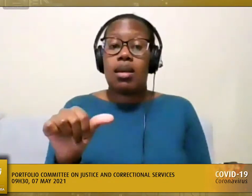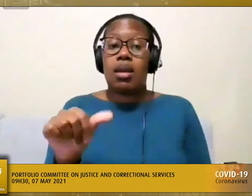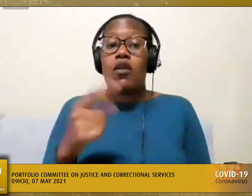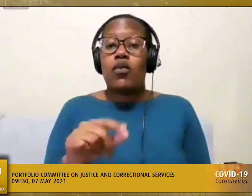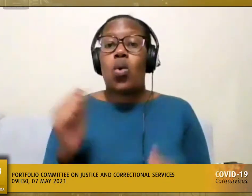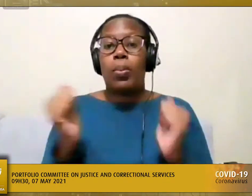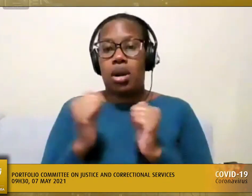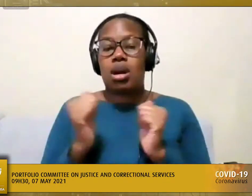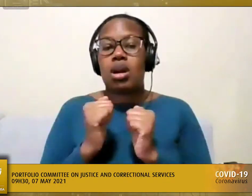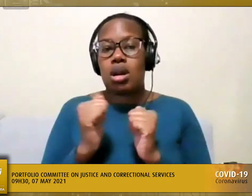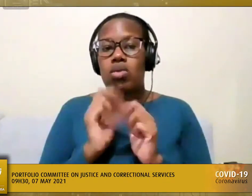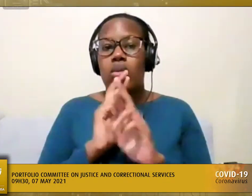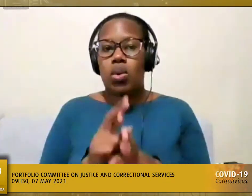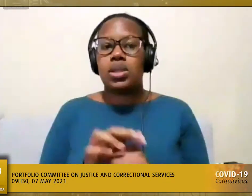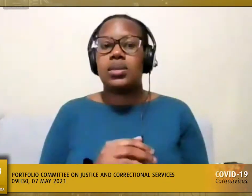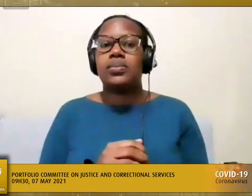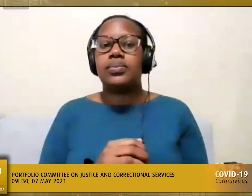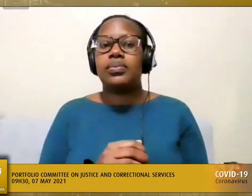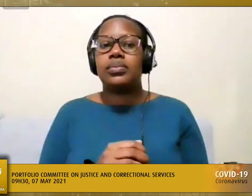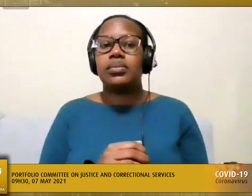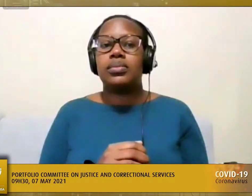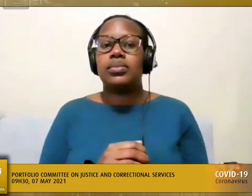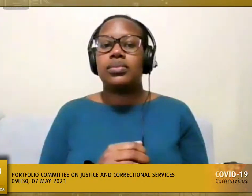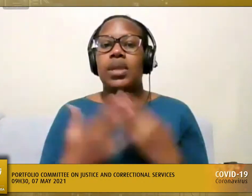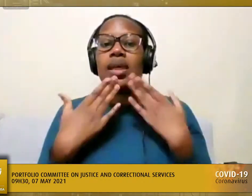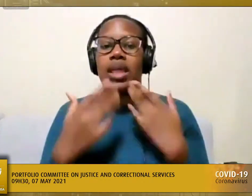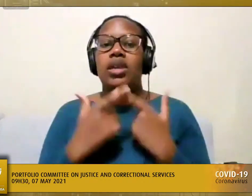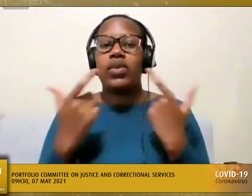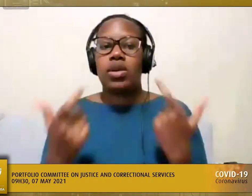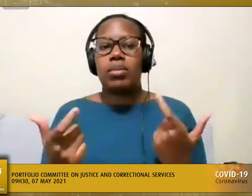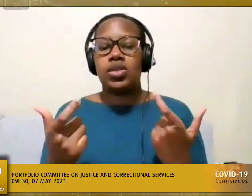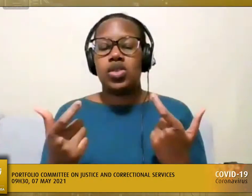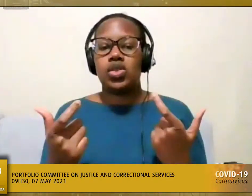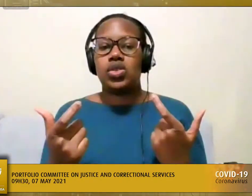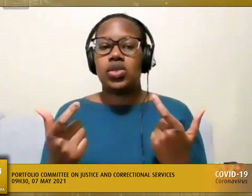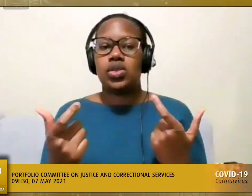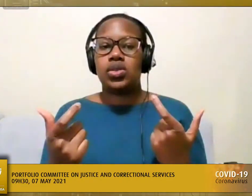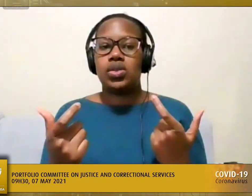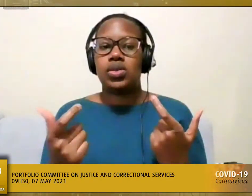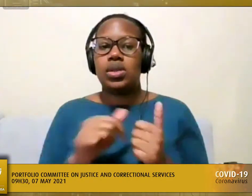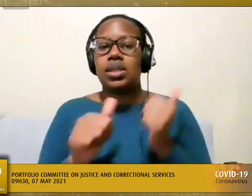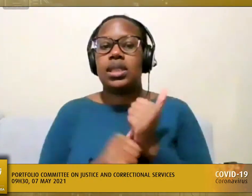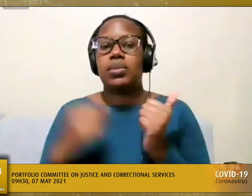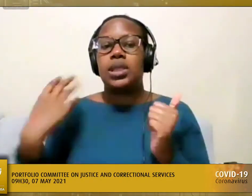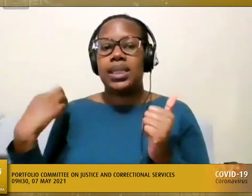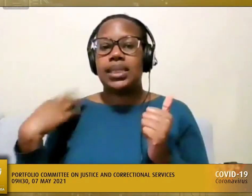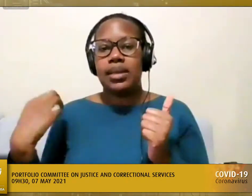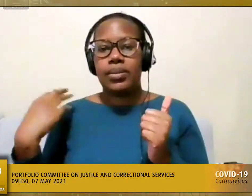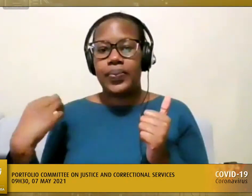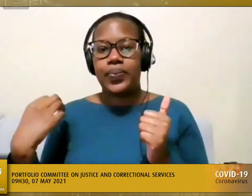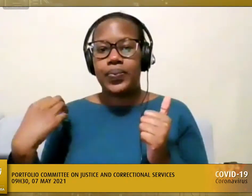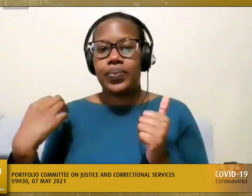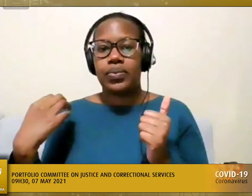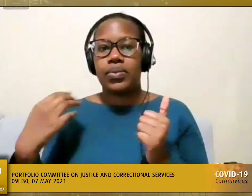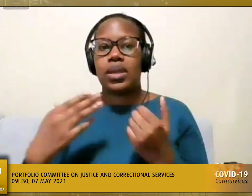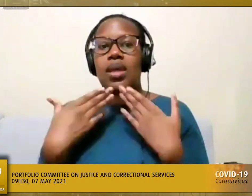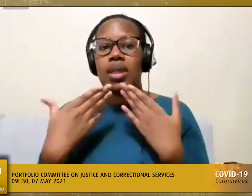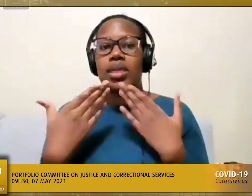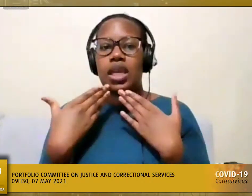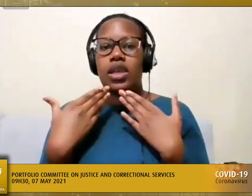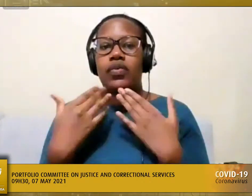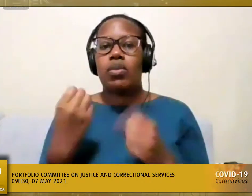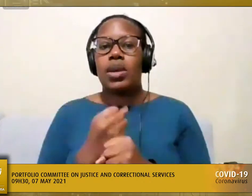triple R reports thank you very much uh Deputy minister thank you for availing